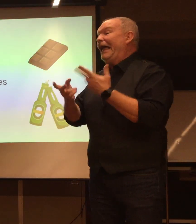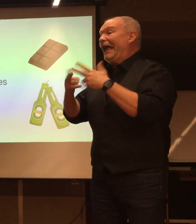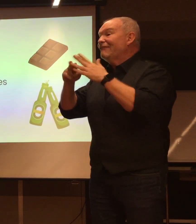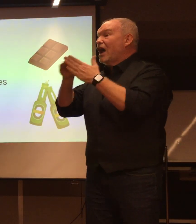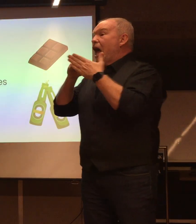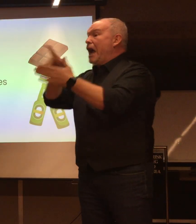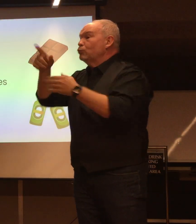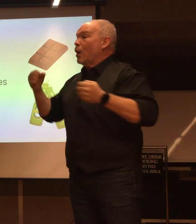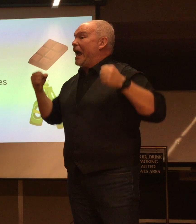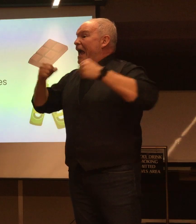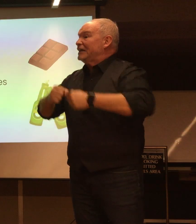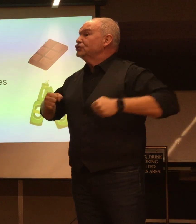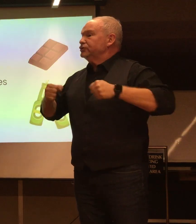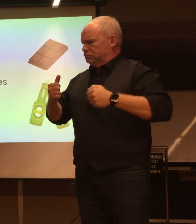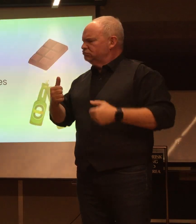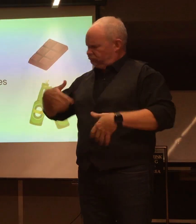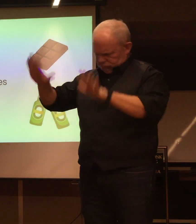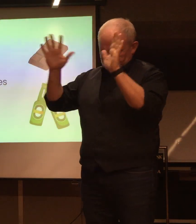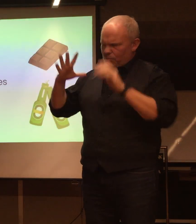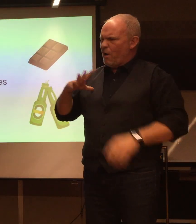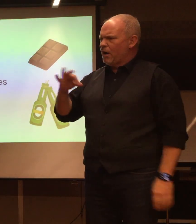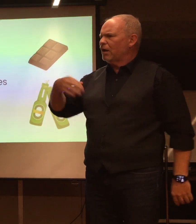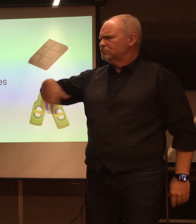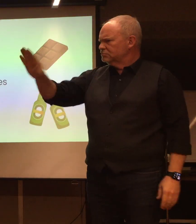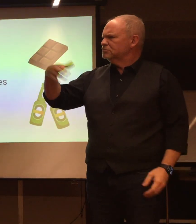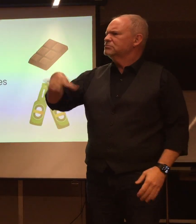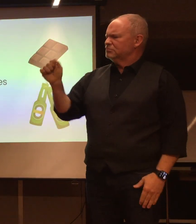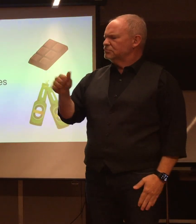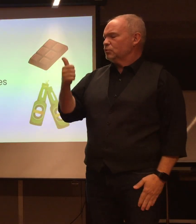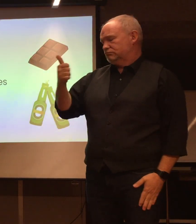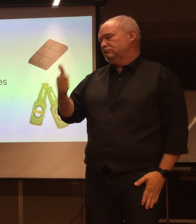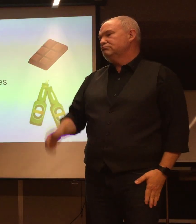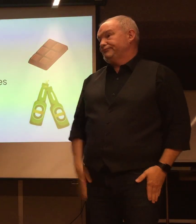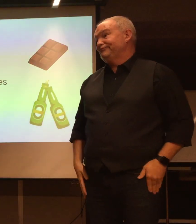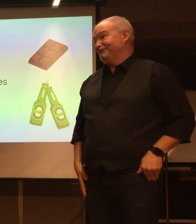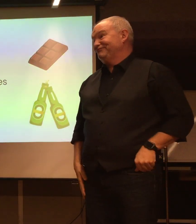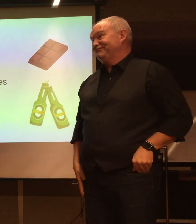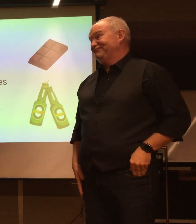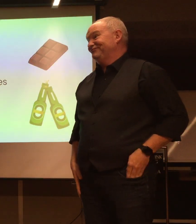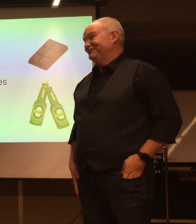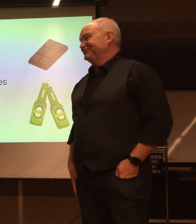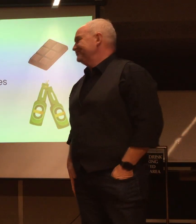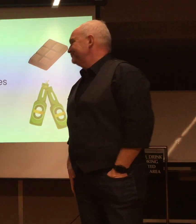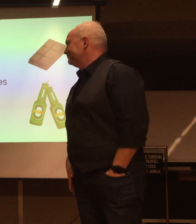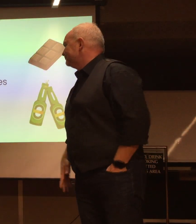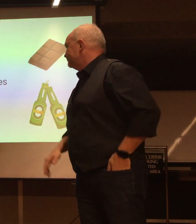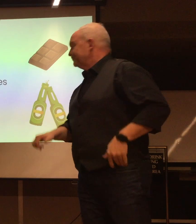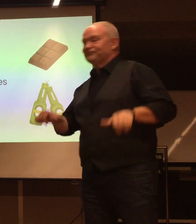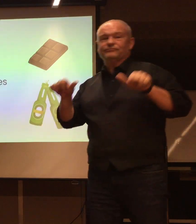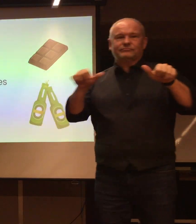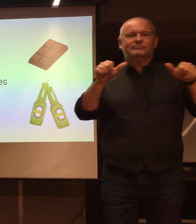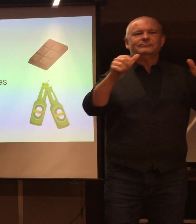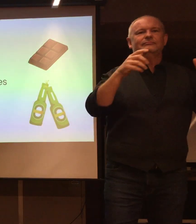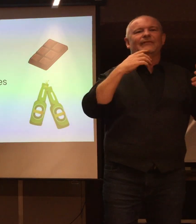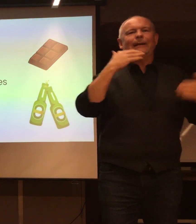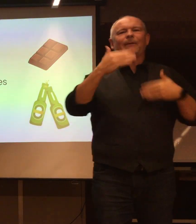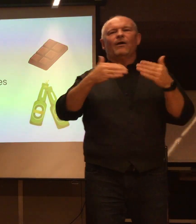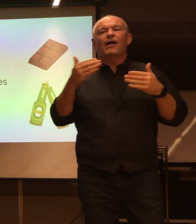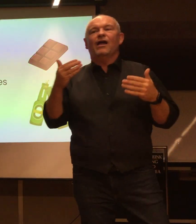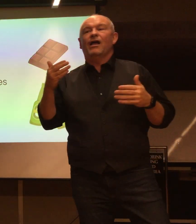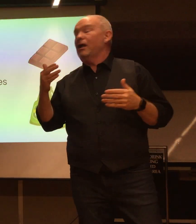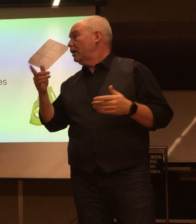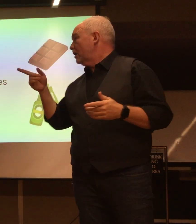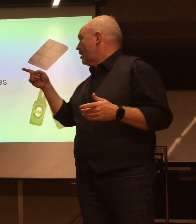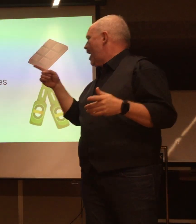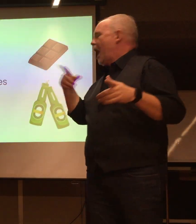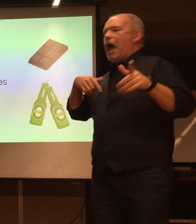helping with your energy, you know what? That's good. That's good. Yeah. Okay. And also, I know you don't want